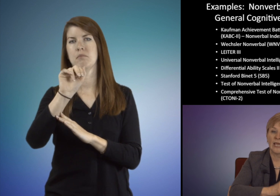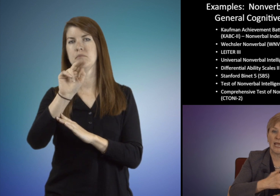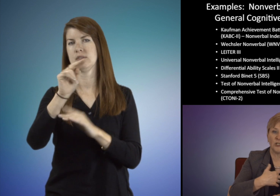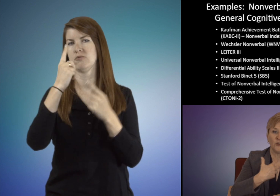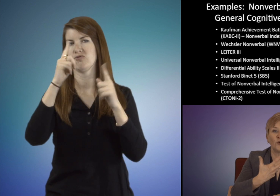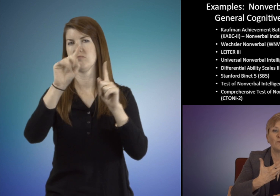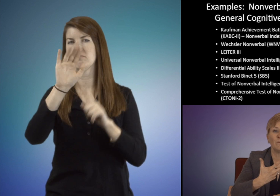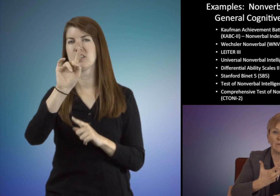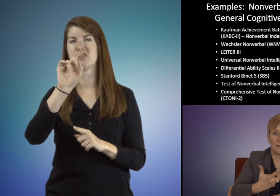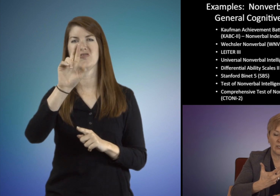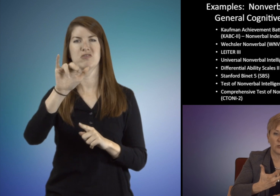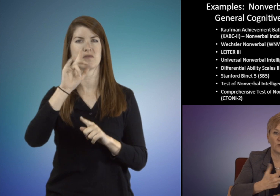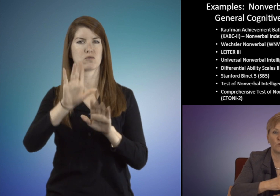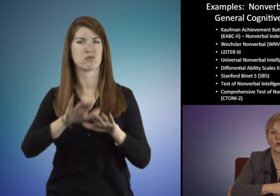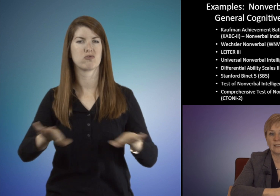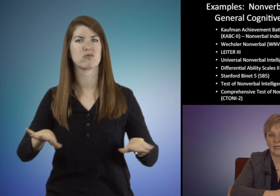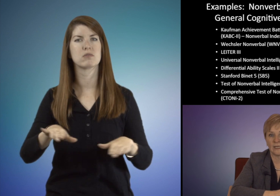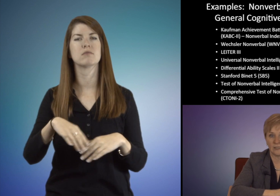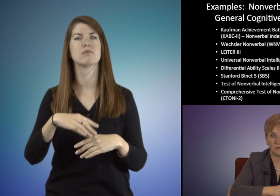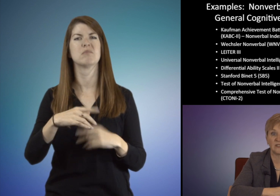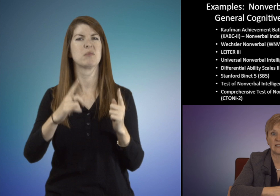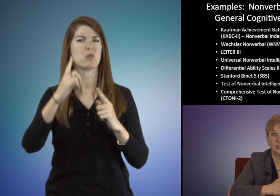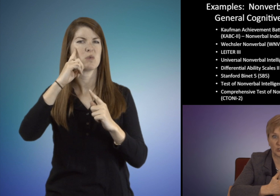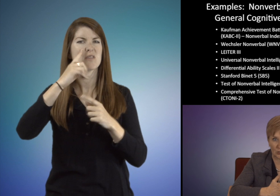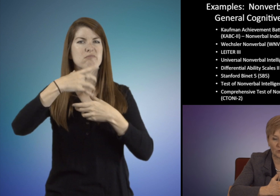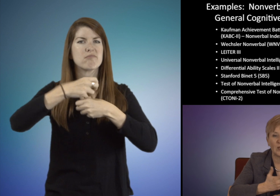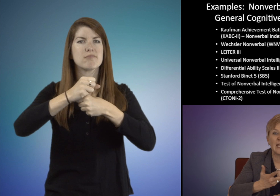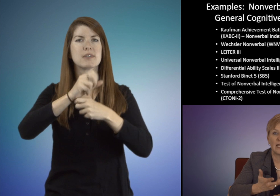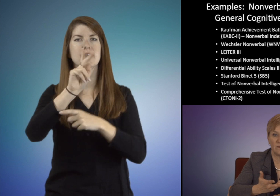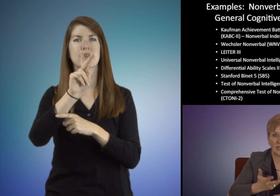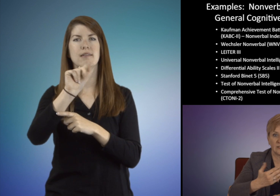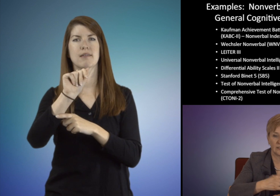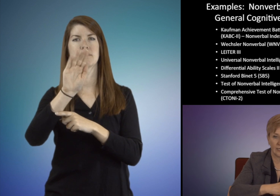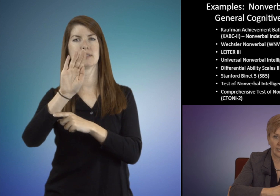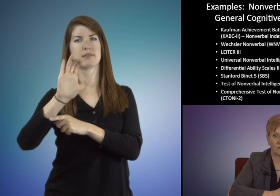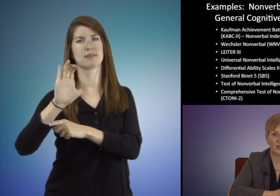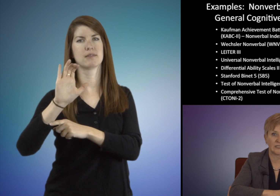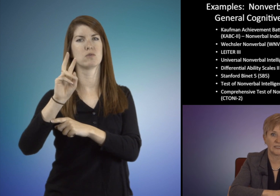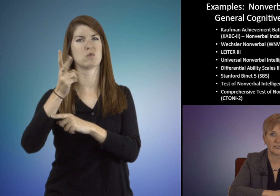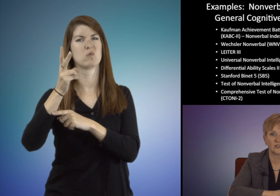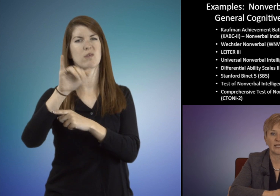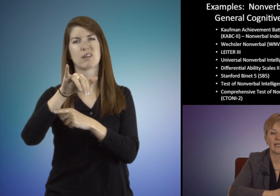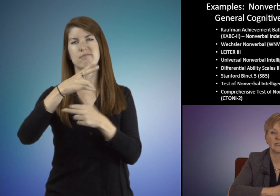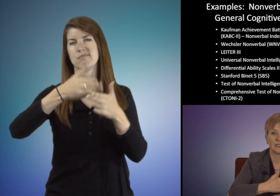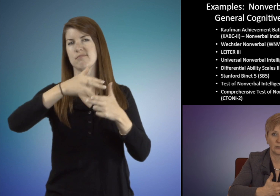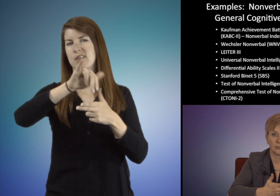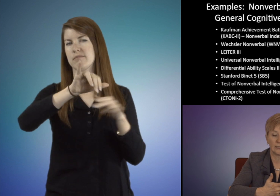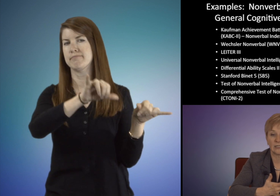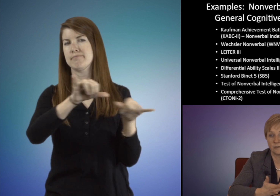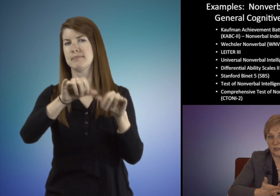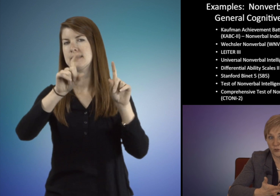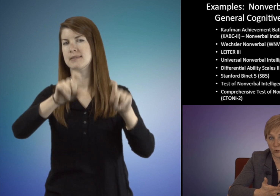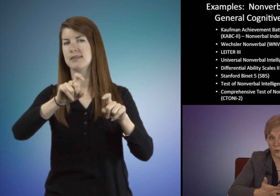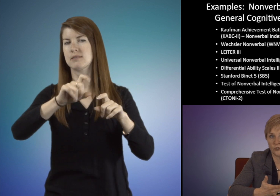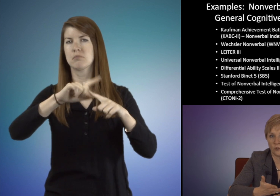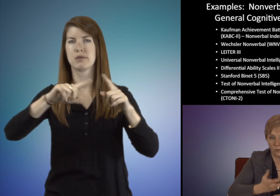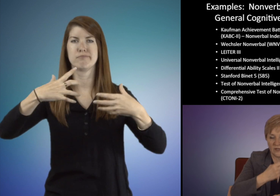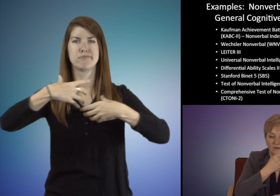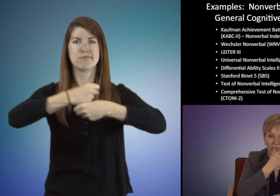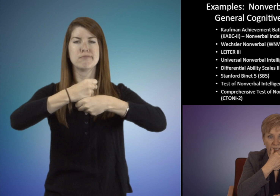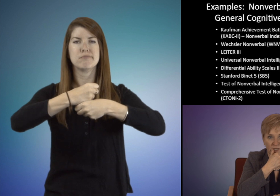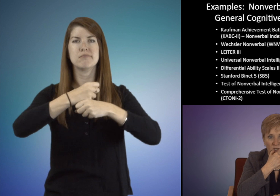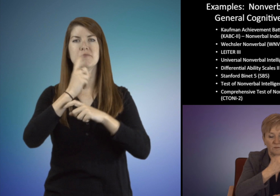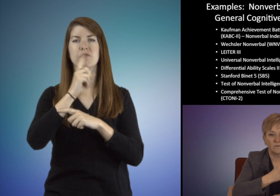Children, and you'll maybe hear the word KABC2, and that is the name of that test, and that's been shortened